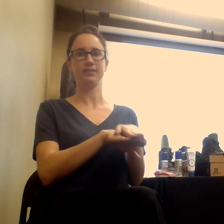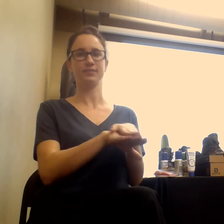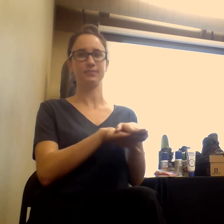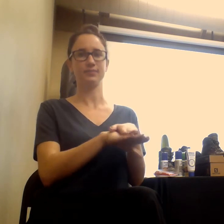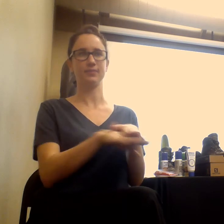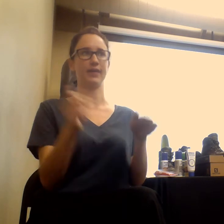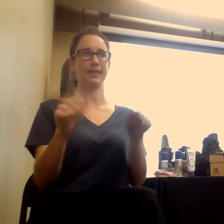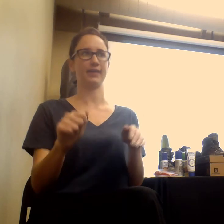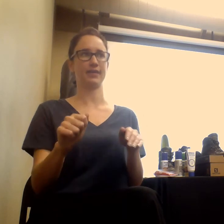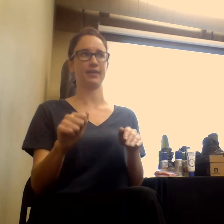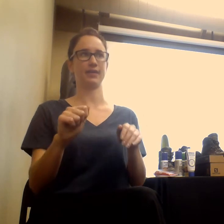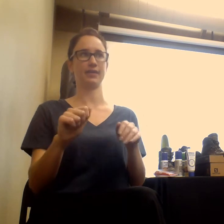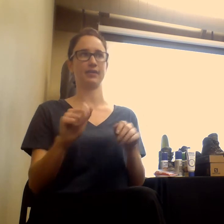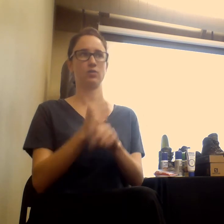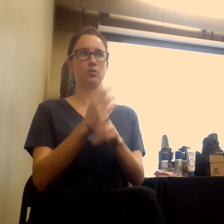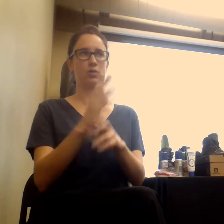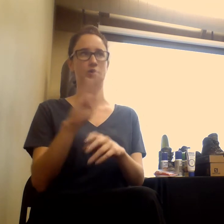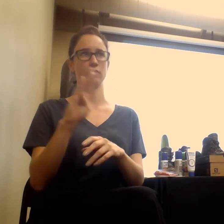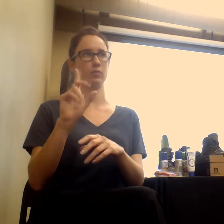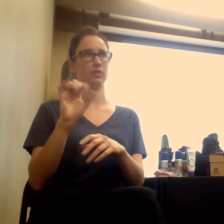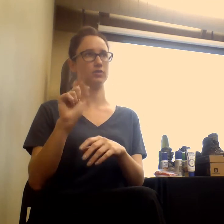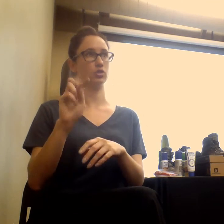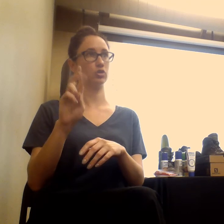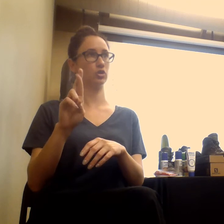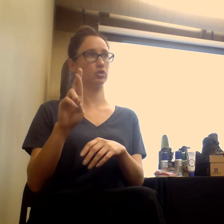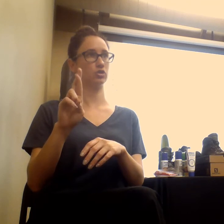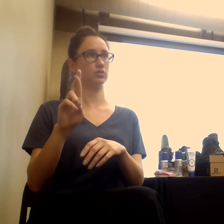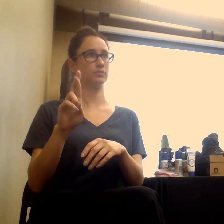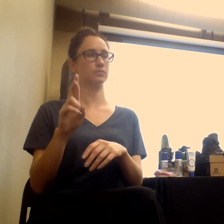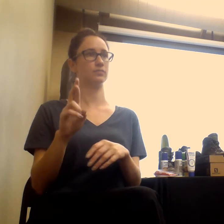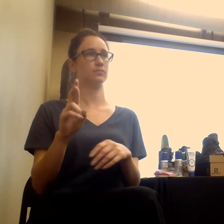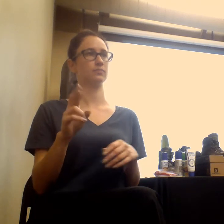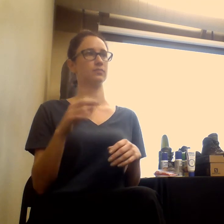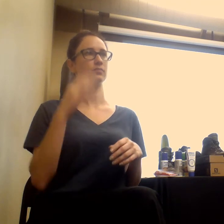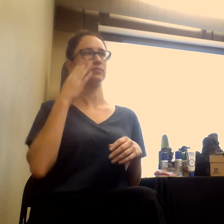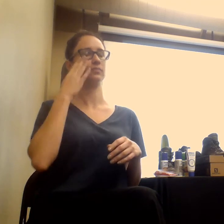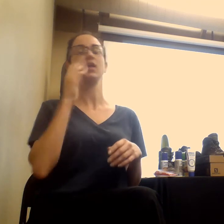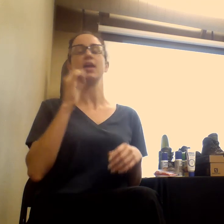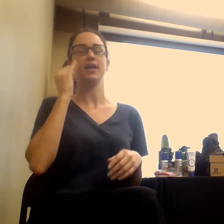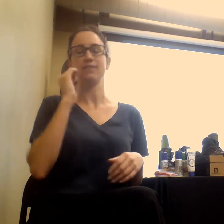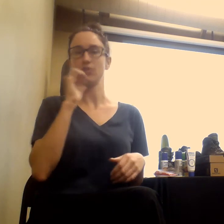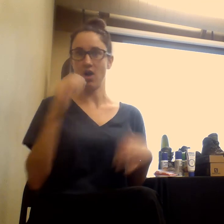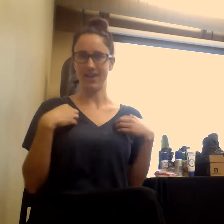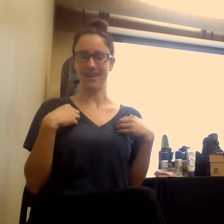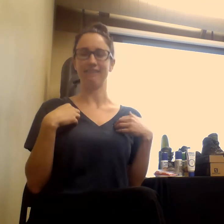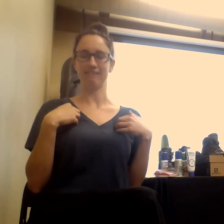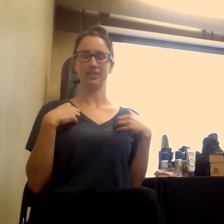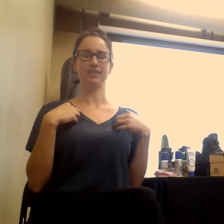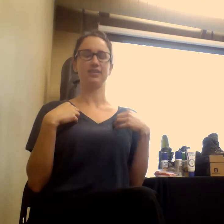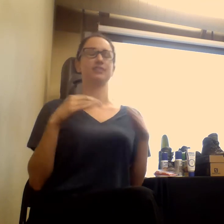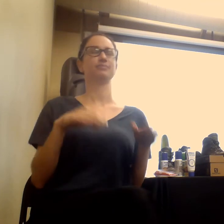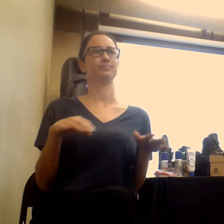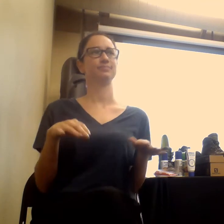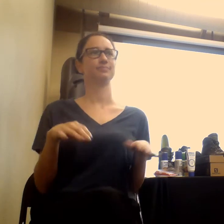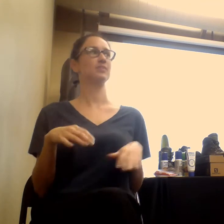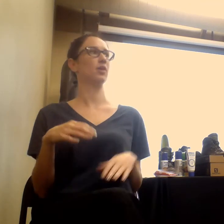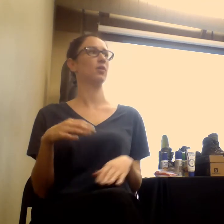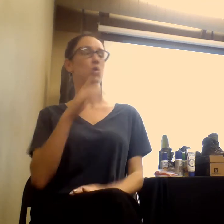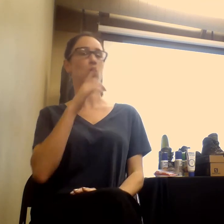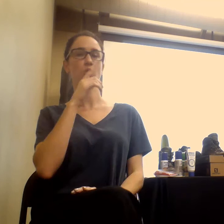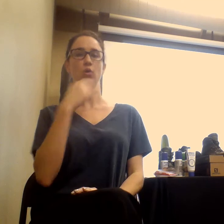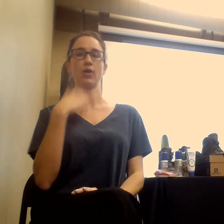feet. I usually tell people, how often you get a pedicure? I've never had one in my life. Don't know that I ever will. But I do know that